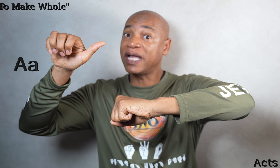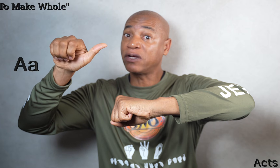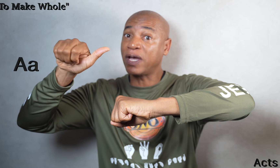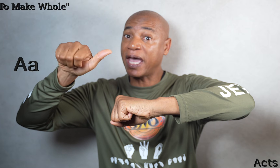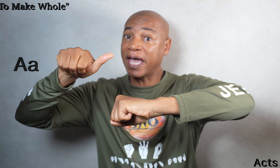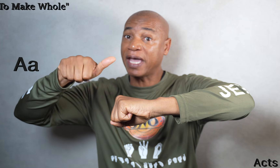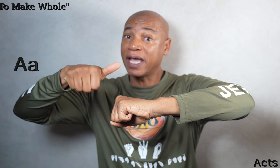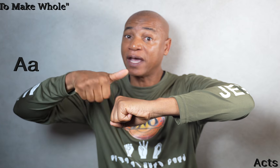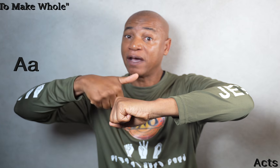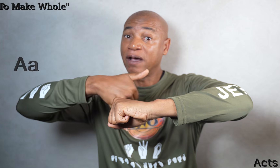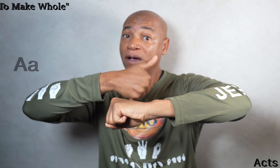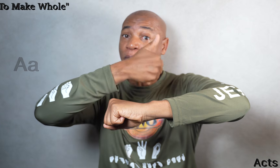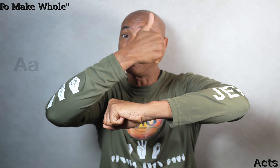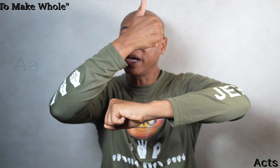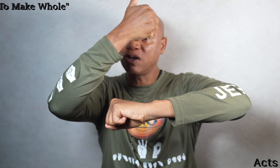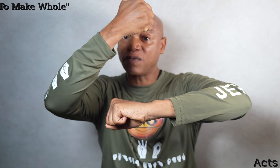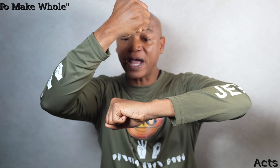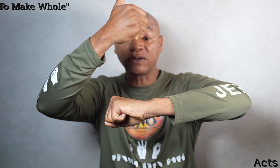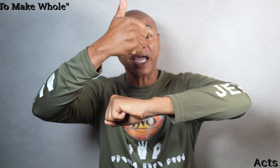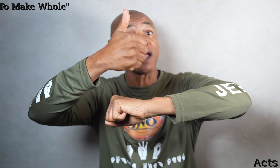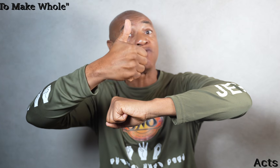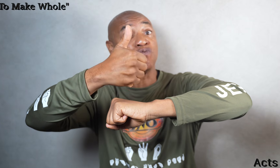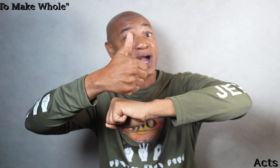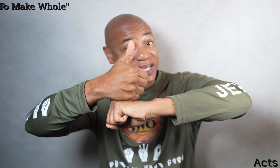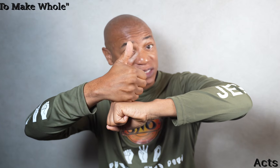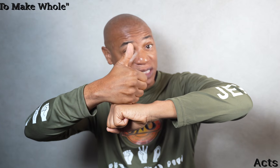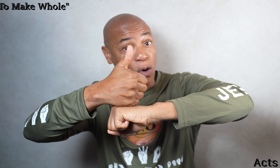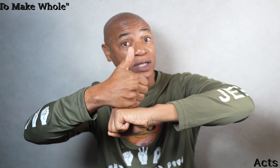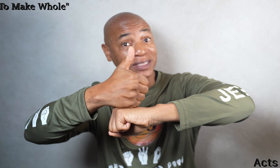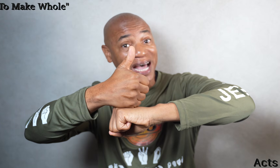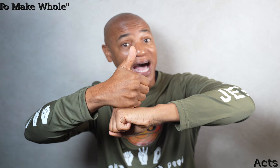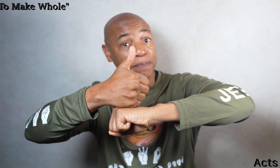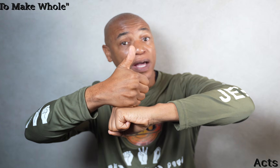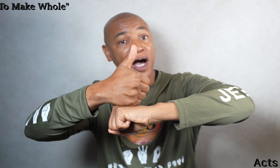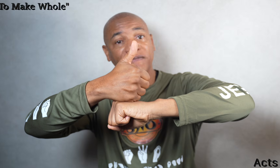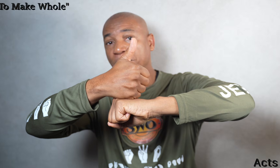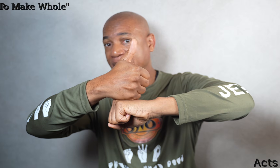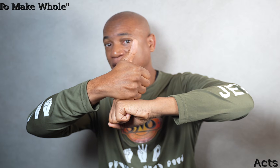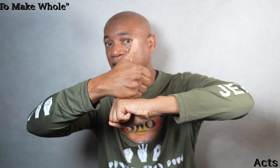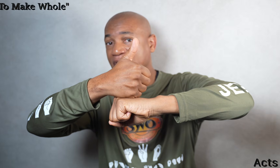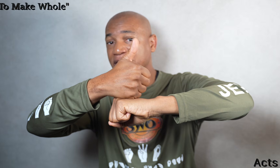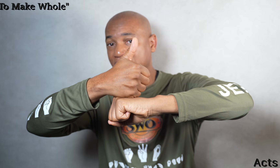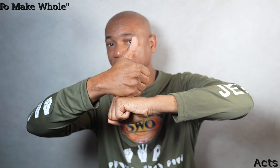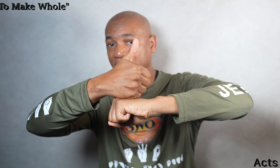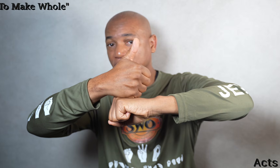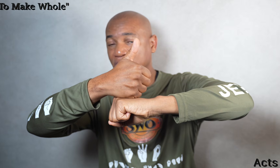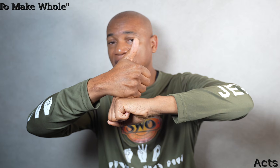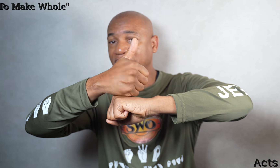letter A, bring it around, and rest it on top of the back of the non-dominant hand, just like